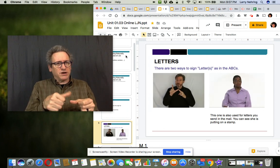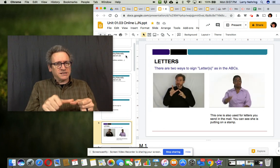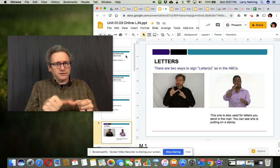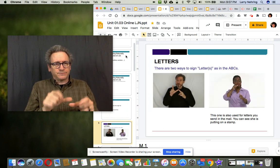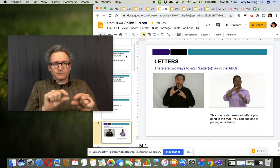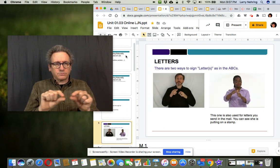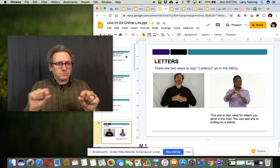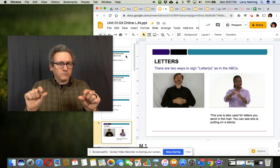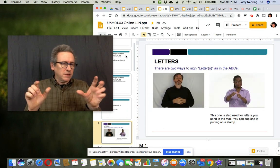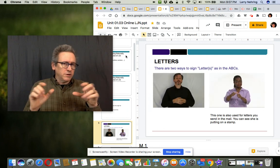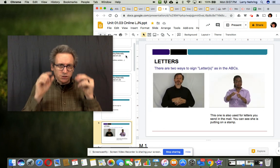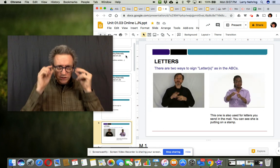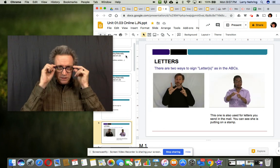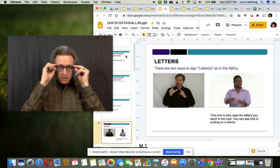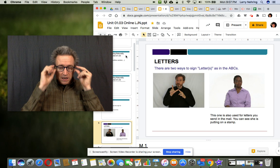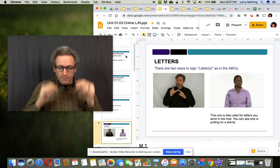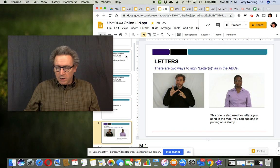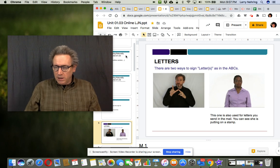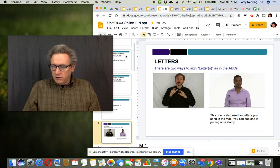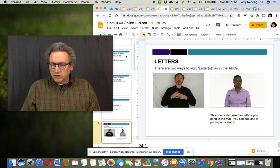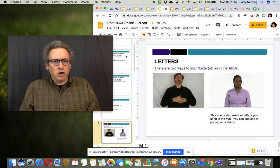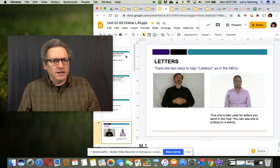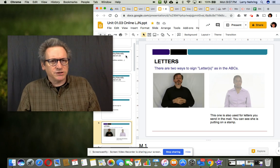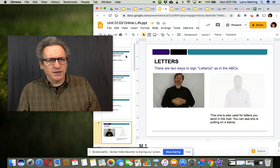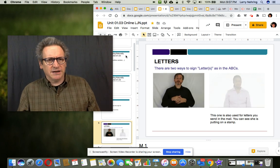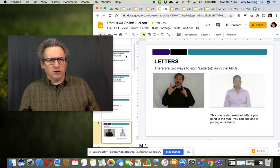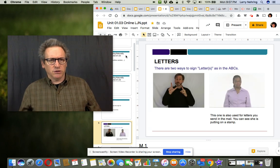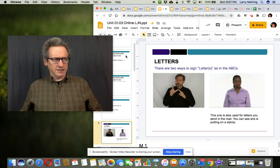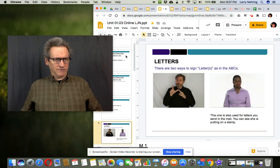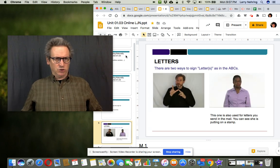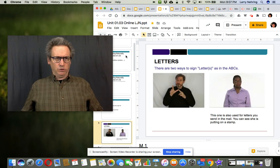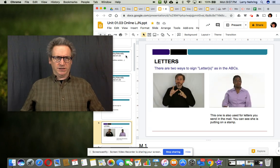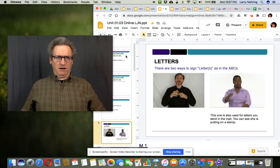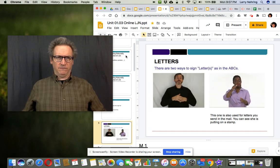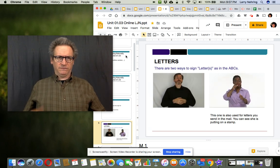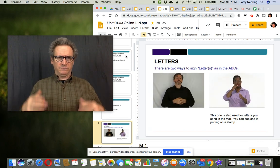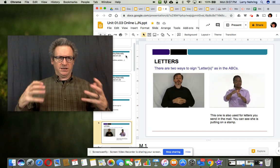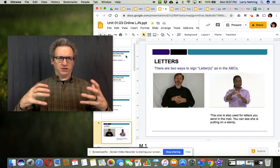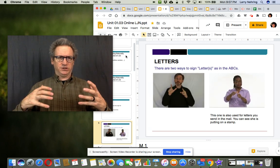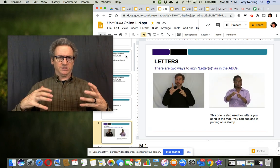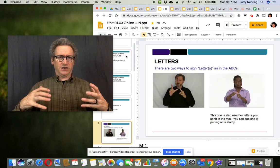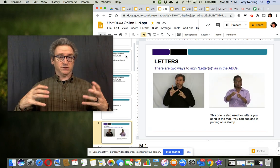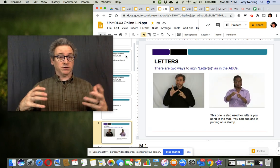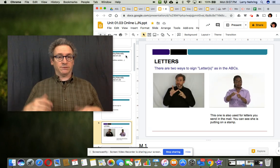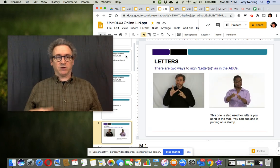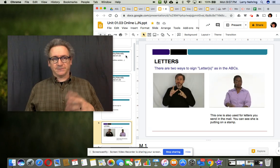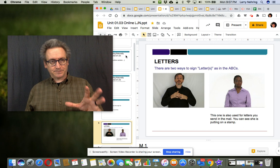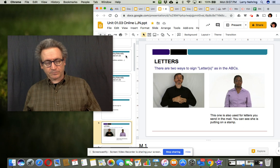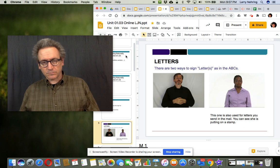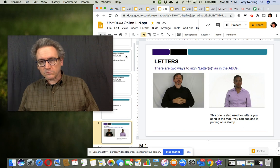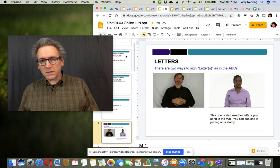printing presses, which there's a long history in deaf culture and deaf schools of teaching students how to use a printing